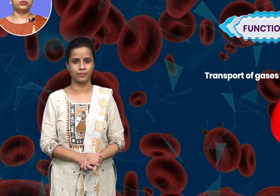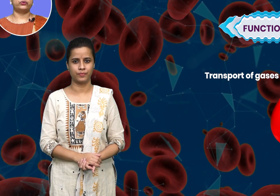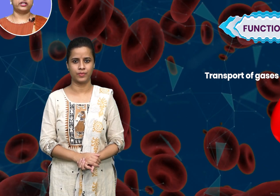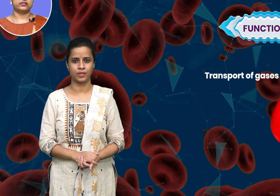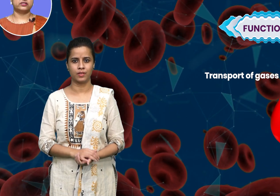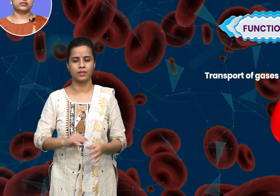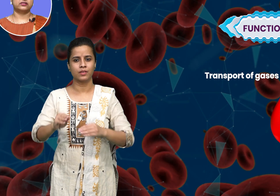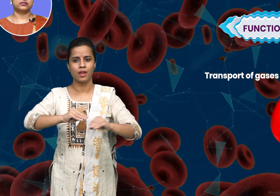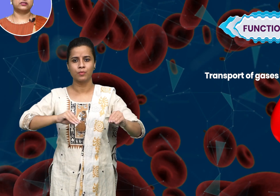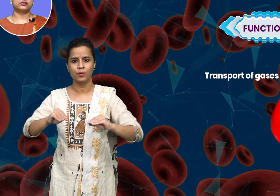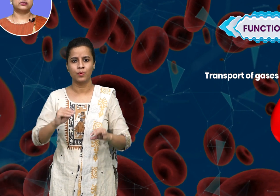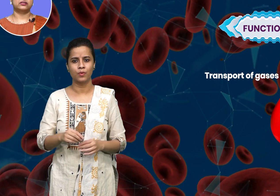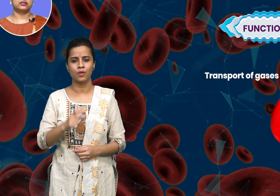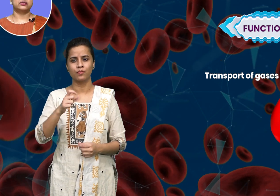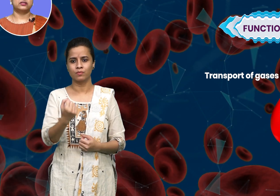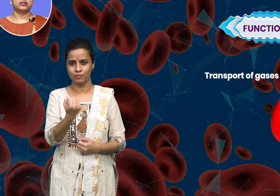Transport of nutrients.